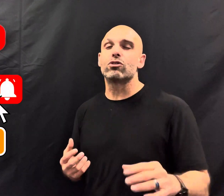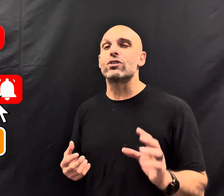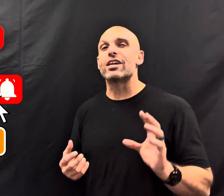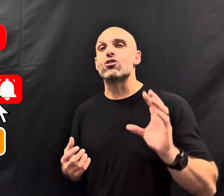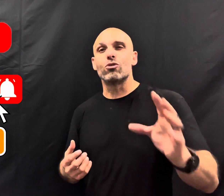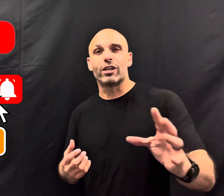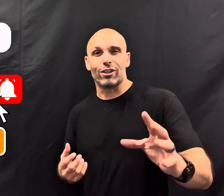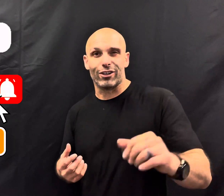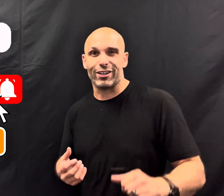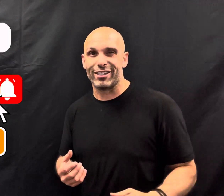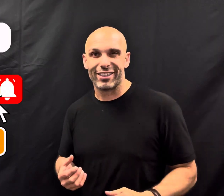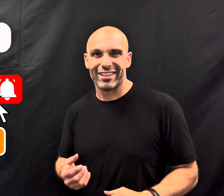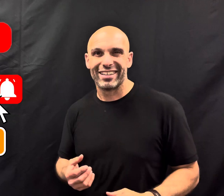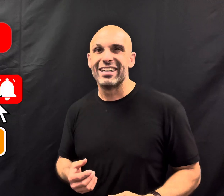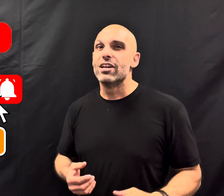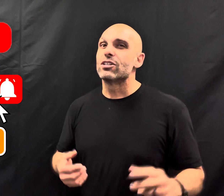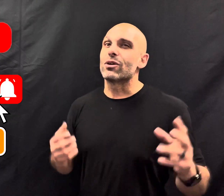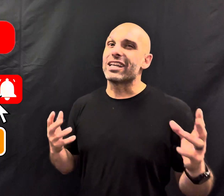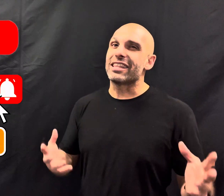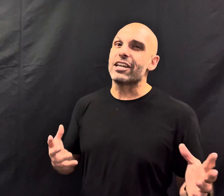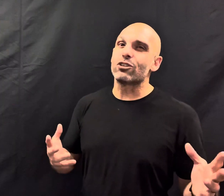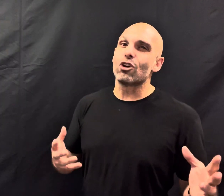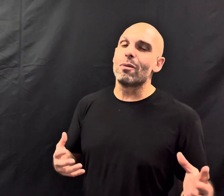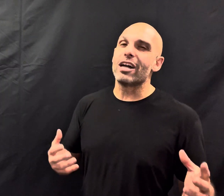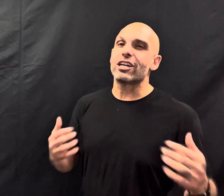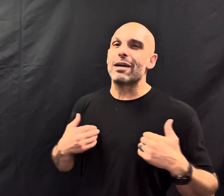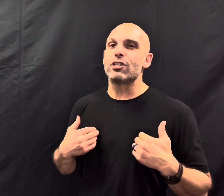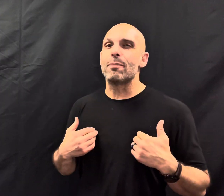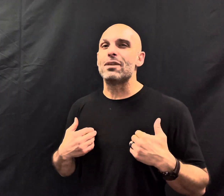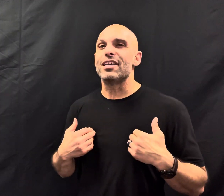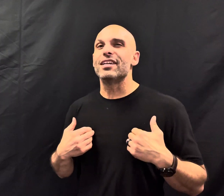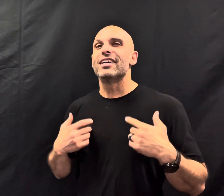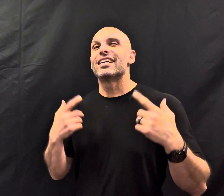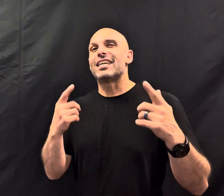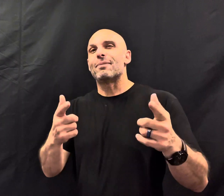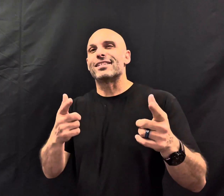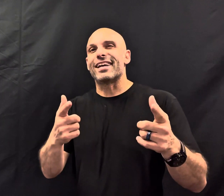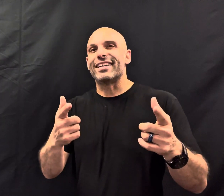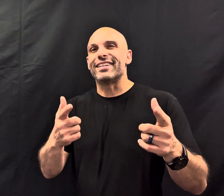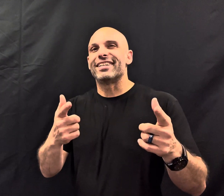that you can learn. So again, thank you so much. I'm JP. Keep on signing.